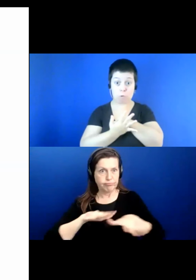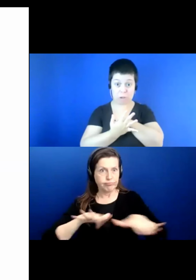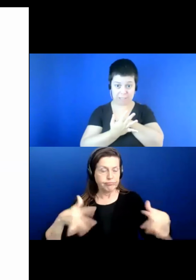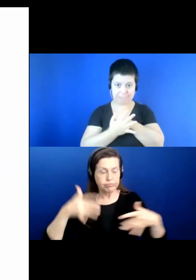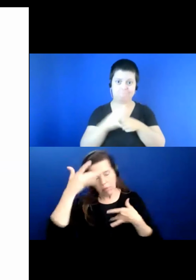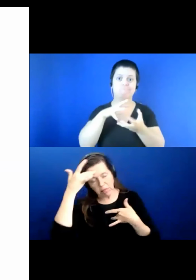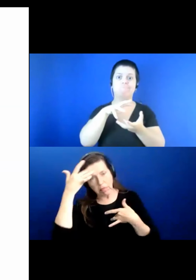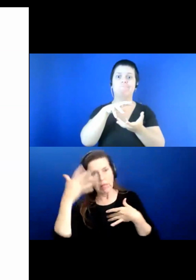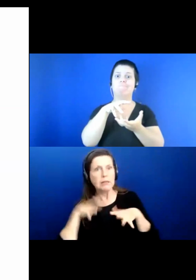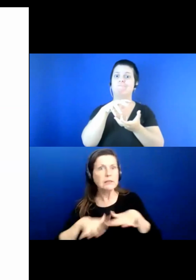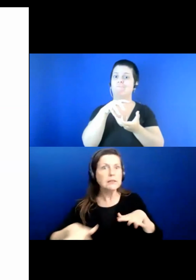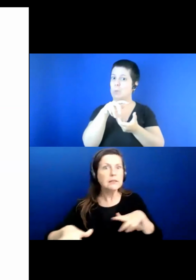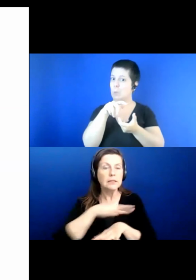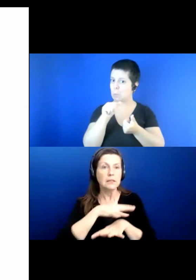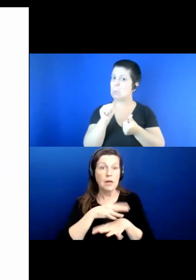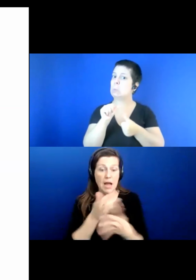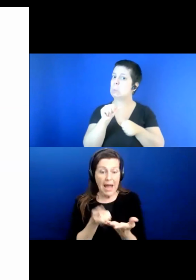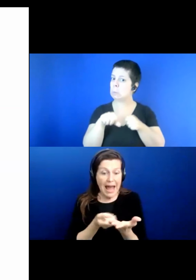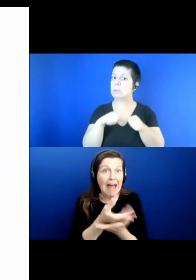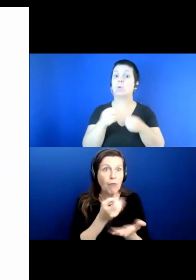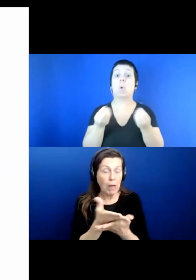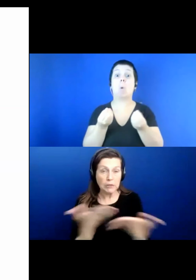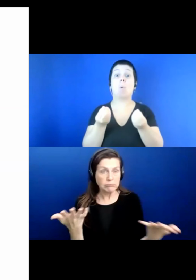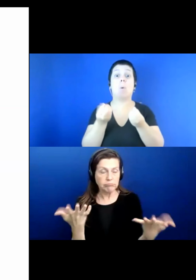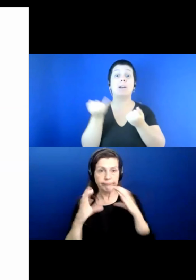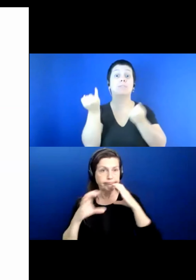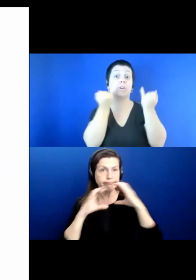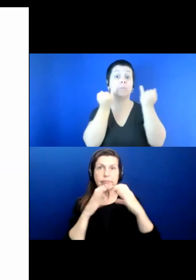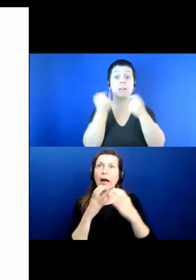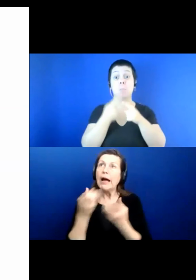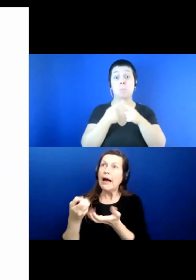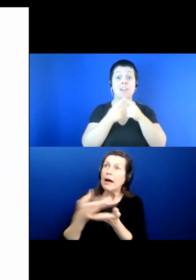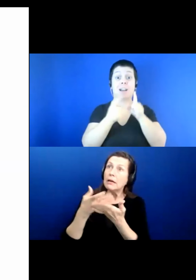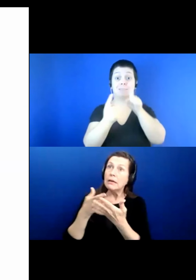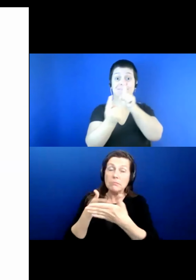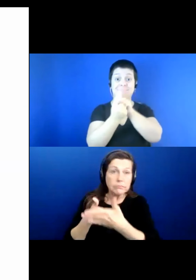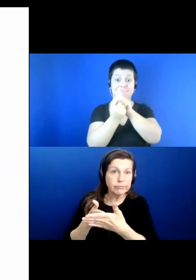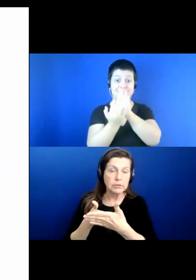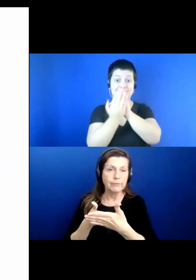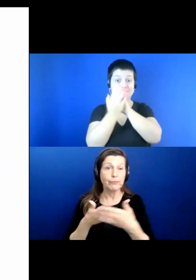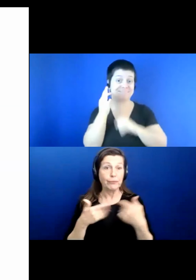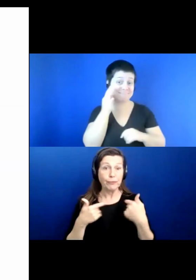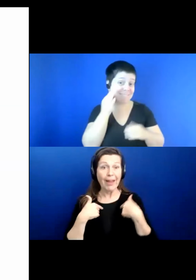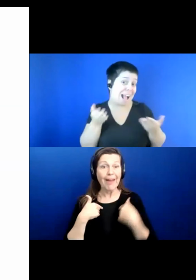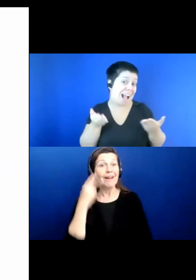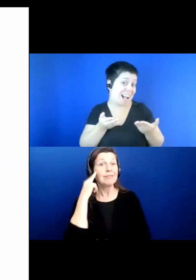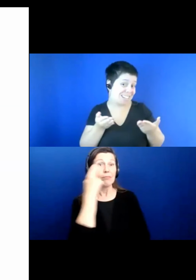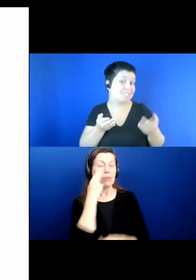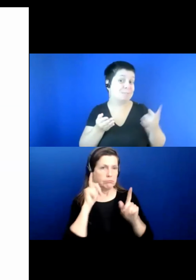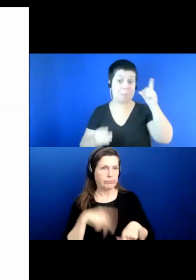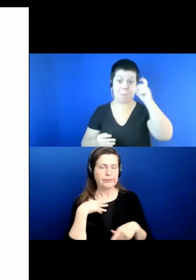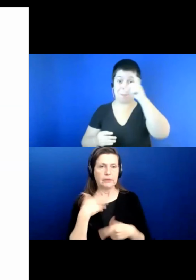the accessibility of information in general, because face-to-face contact is more difficult for